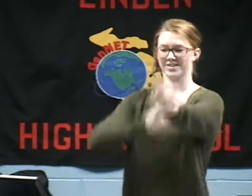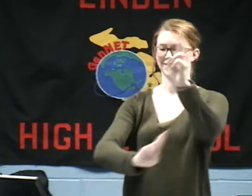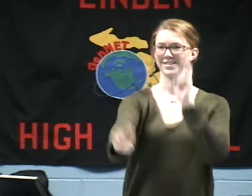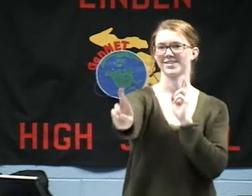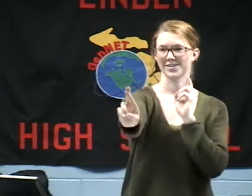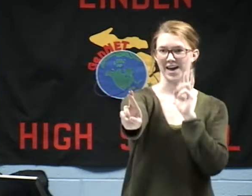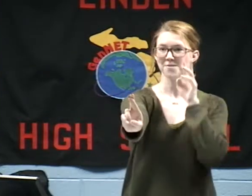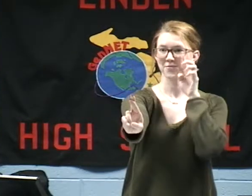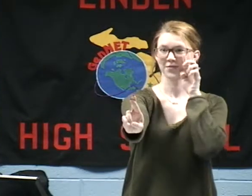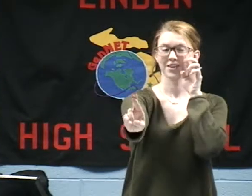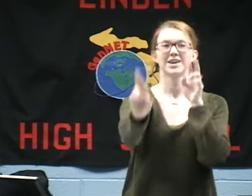Okay?